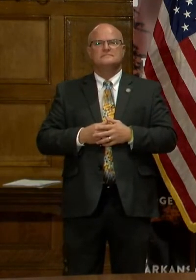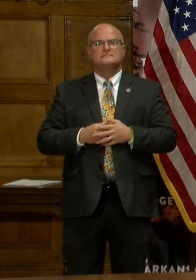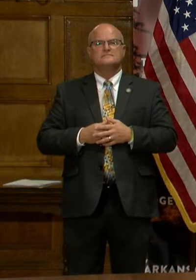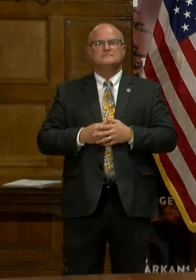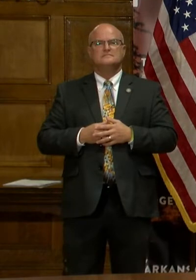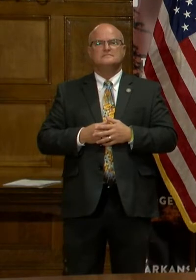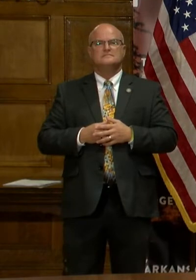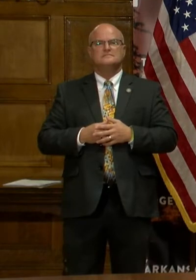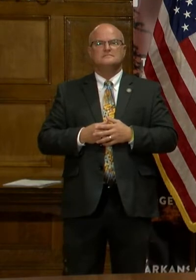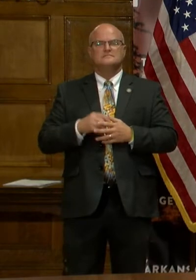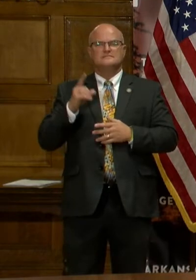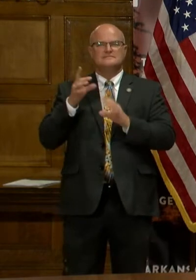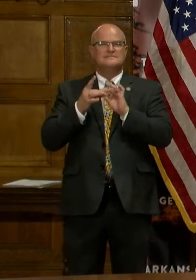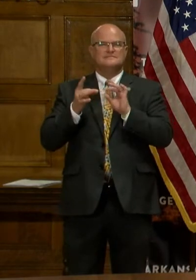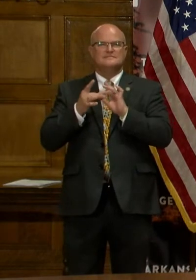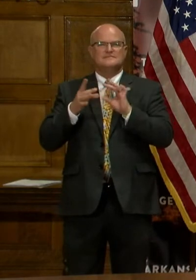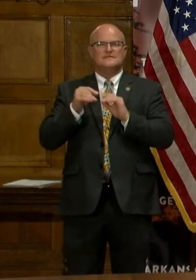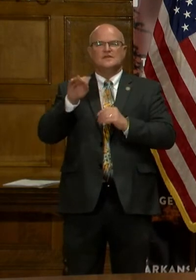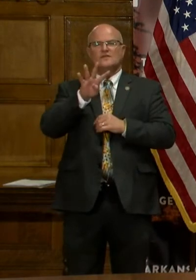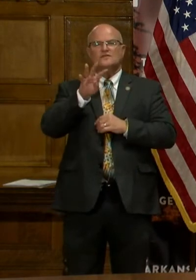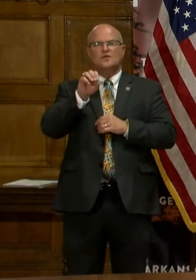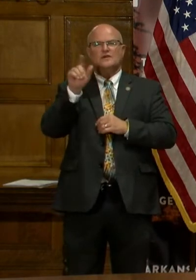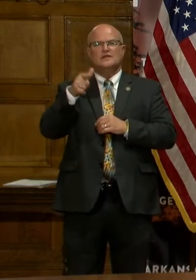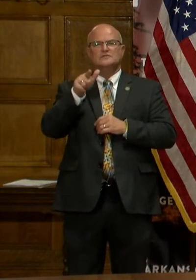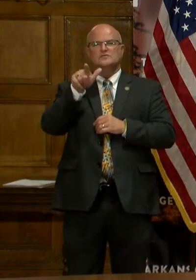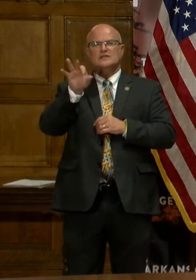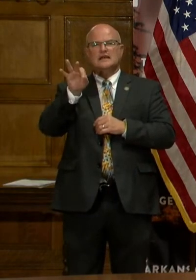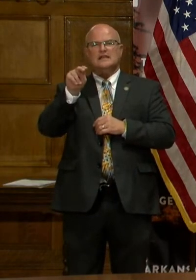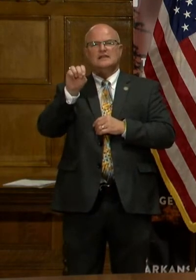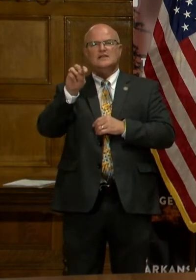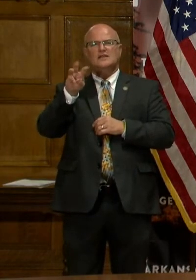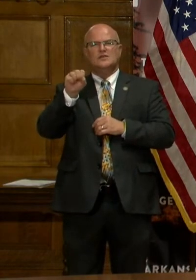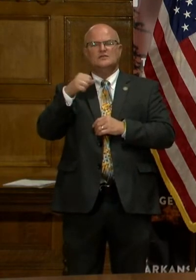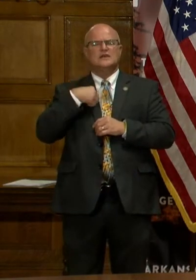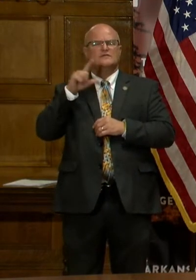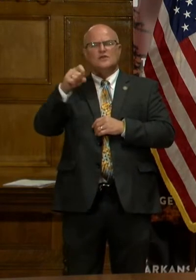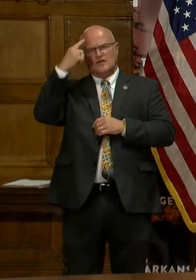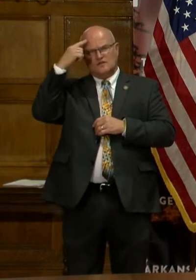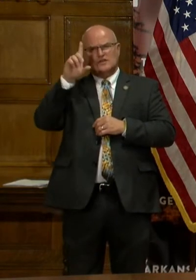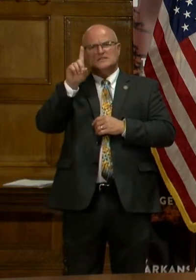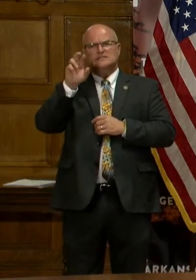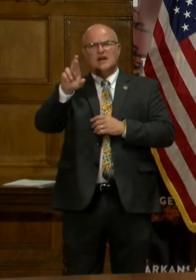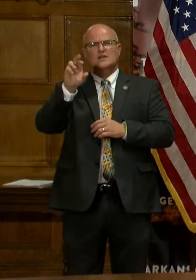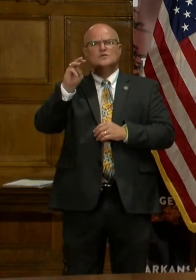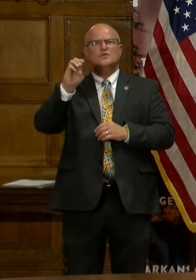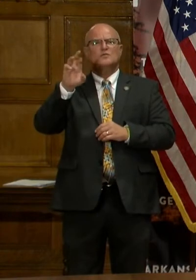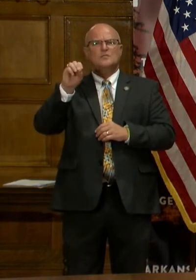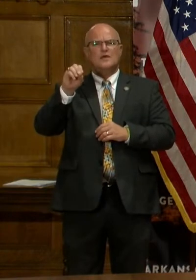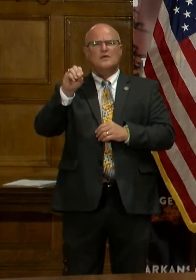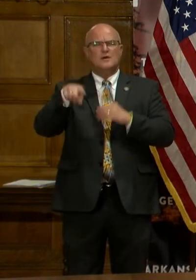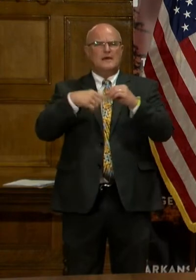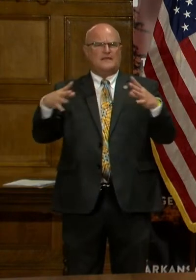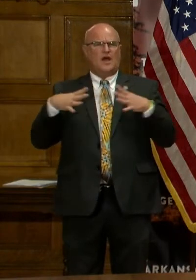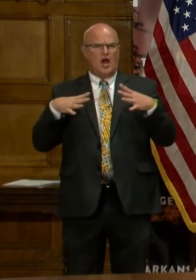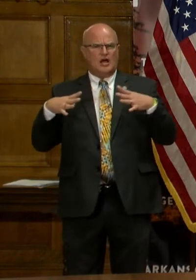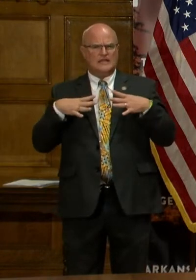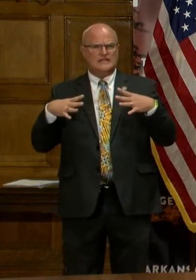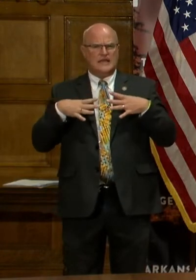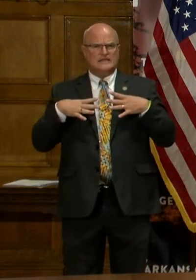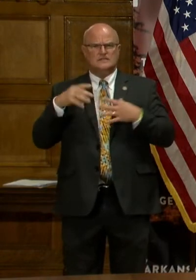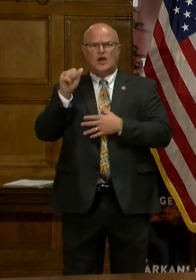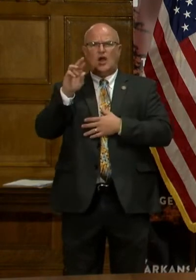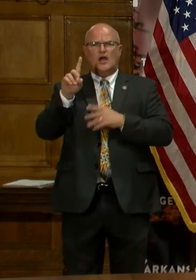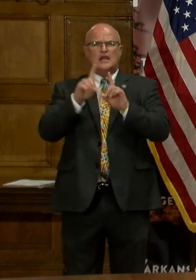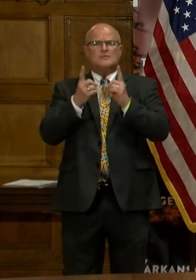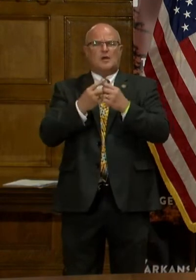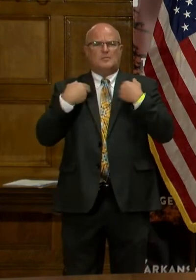Governor, this is Emma Claybrook with 4029 News. I have a question for Dr. Romero about the holidays. Is the Arkansas Department